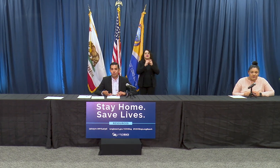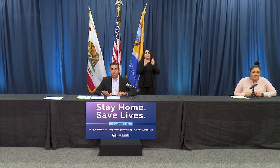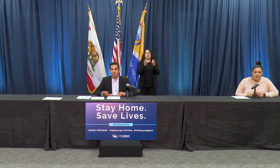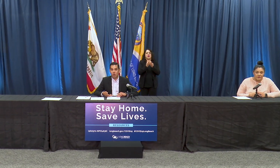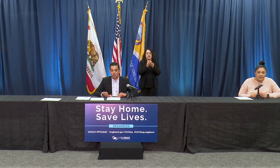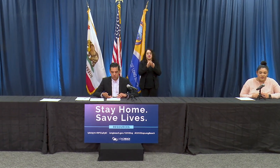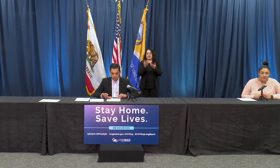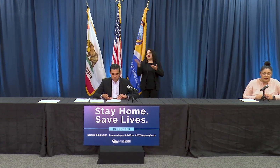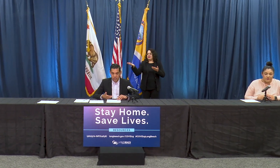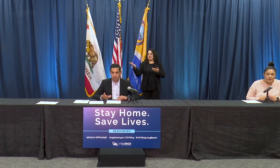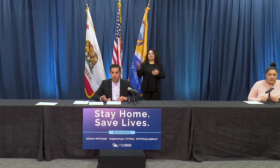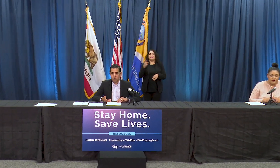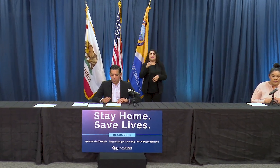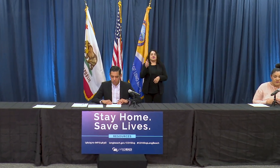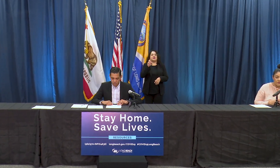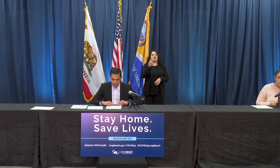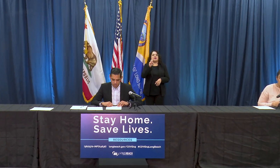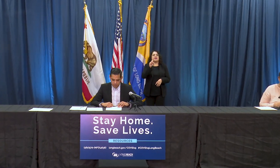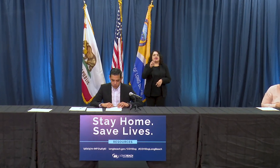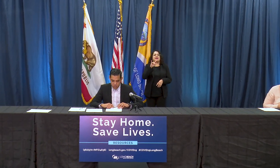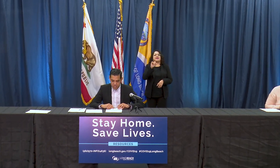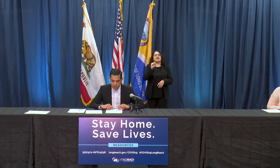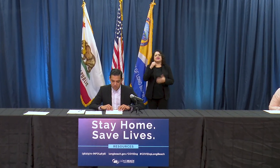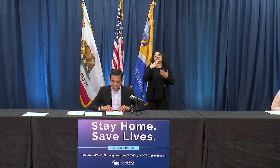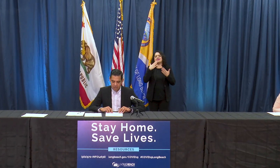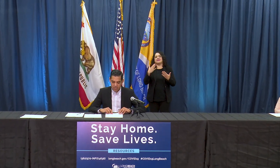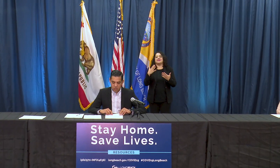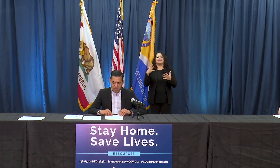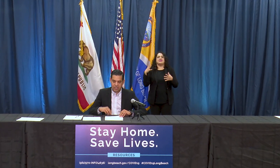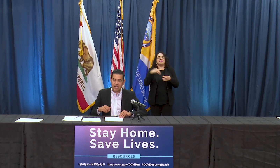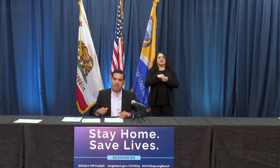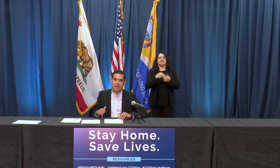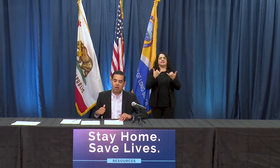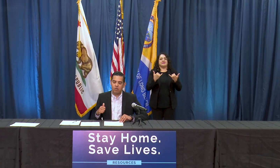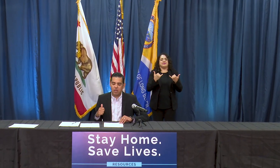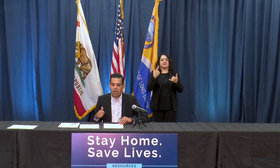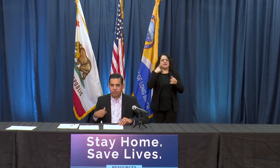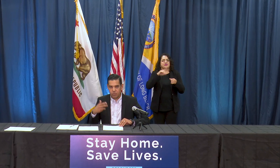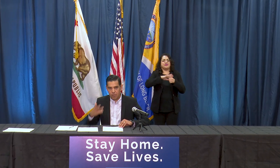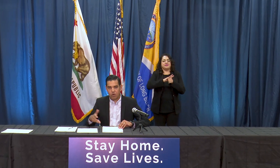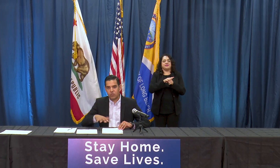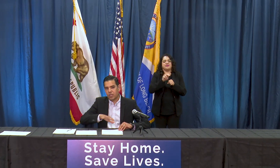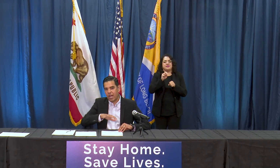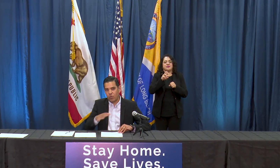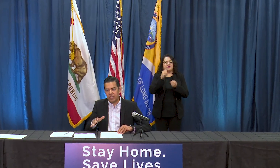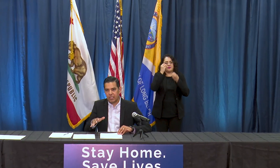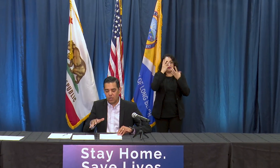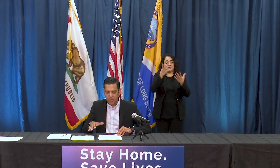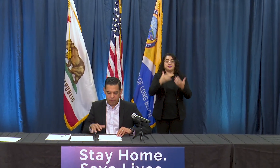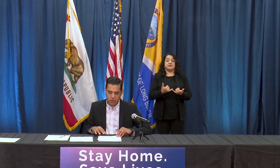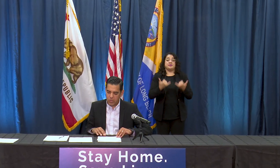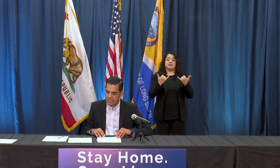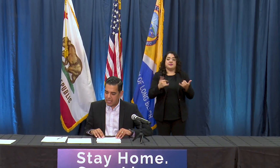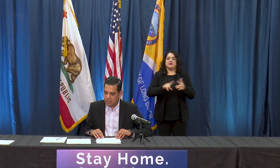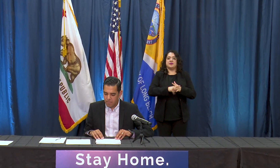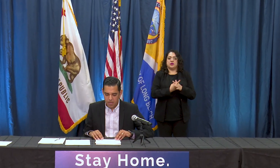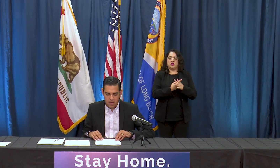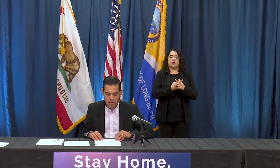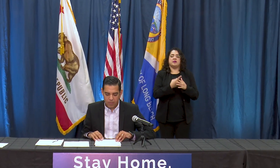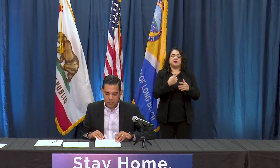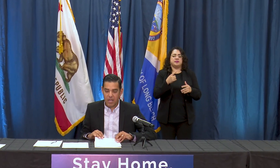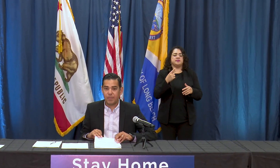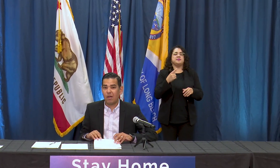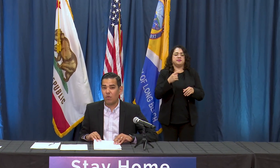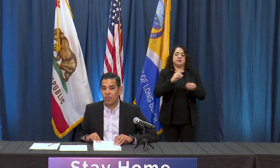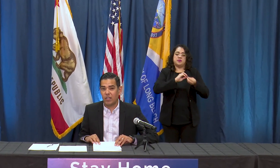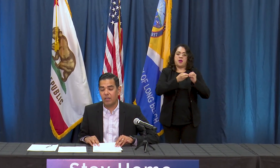and to answer any questions. And so thank you for joining us. And I'm going to talk today about some numbers, how we did a little bit over the weekend.